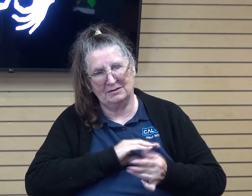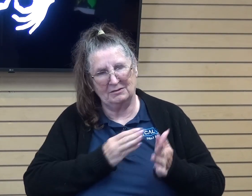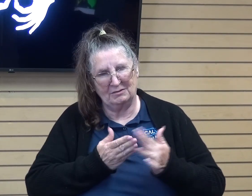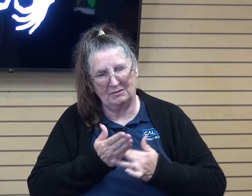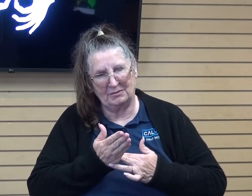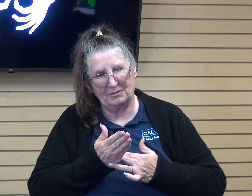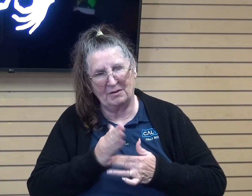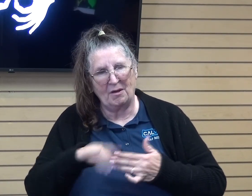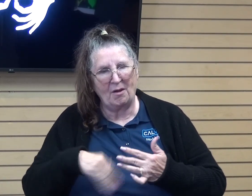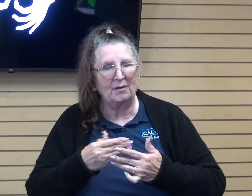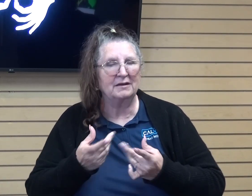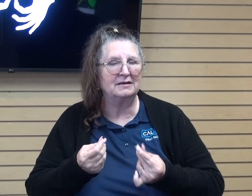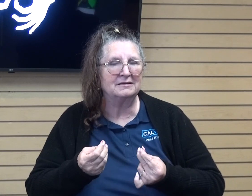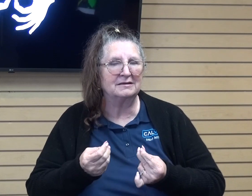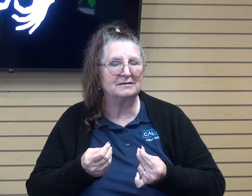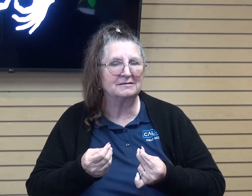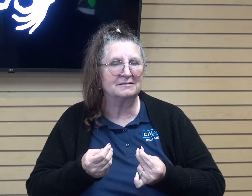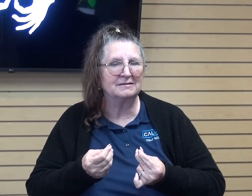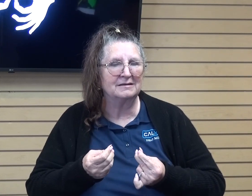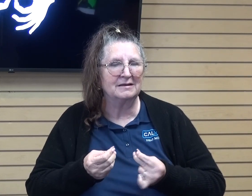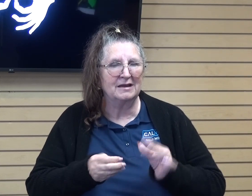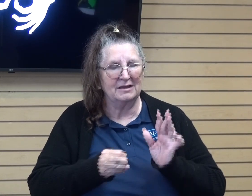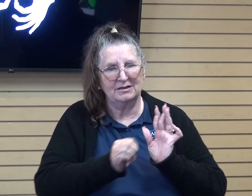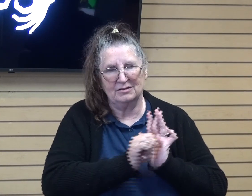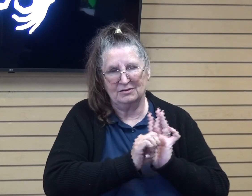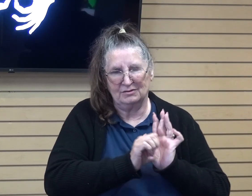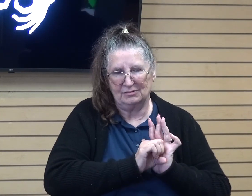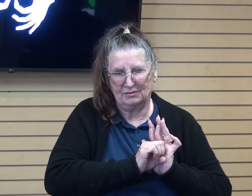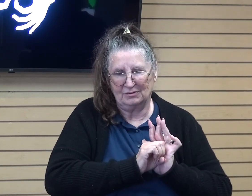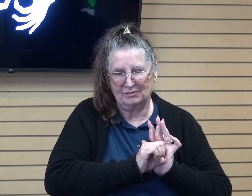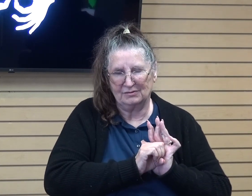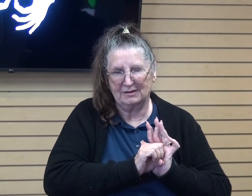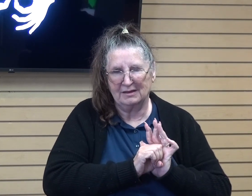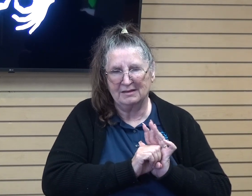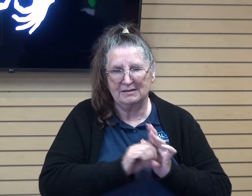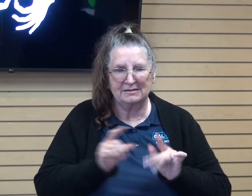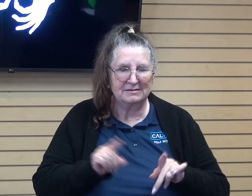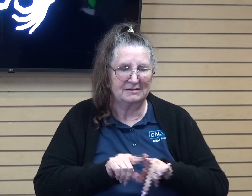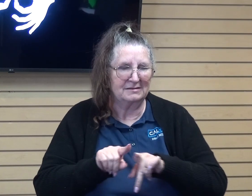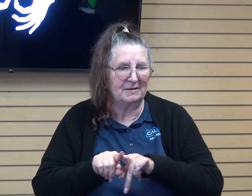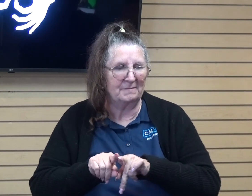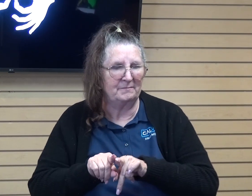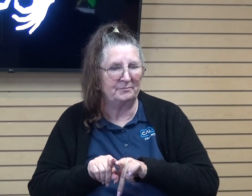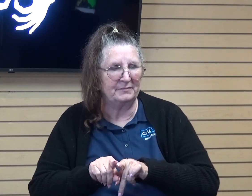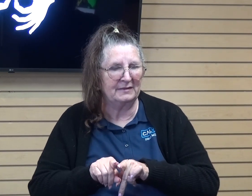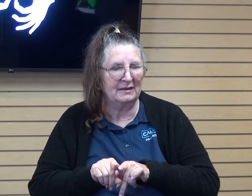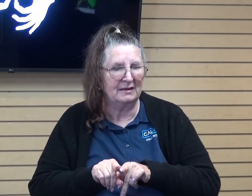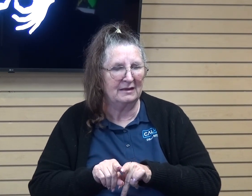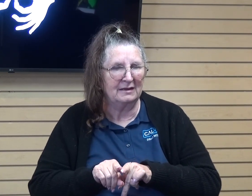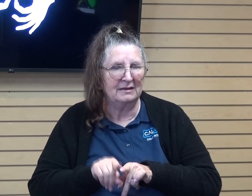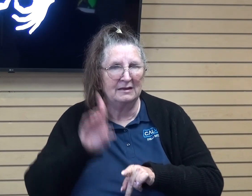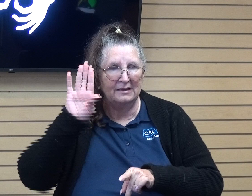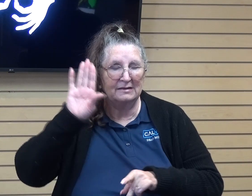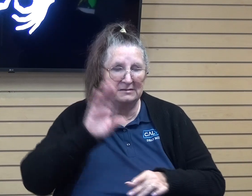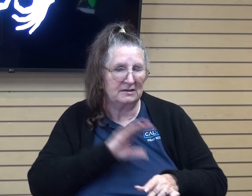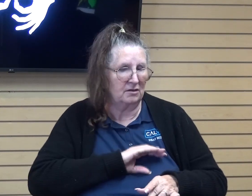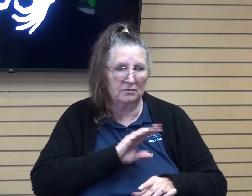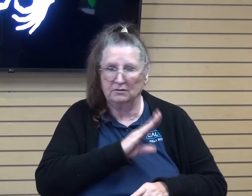All he does is just so evident and always the same. As he says, he never changes. But God loved his children